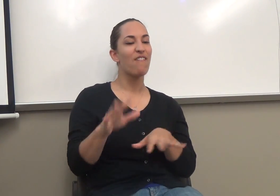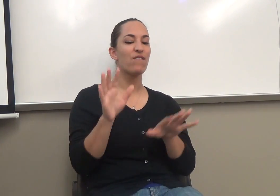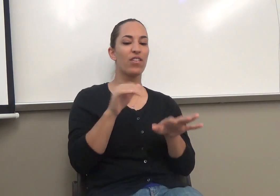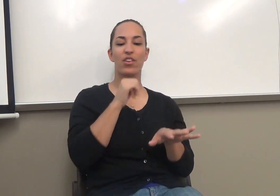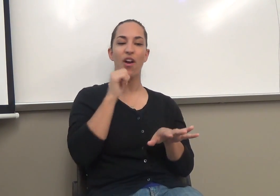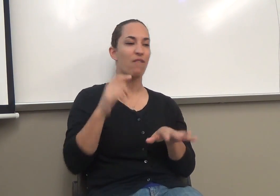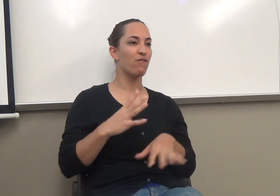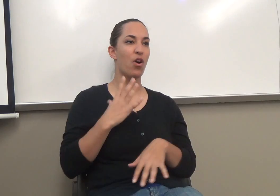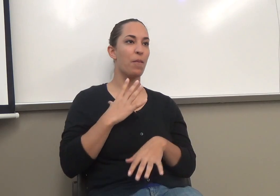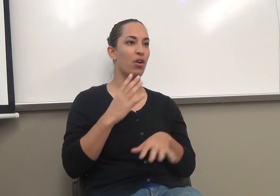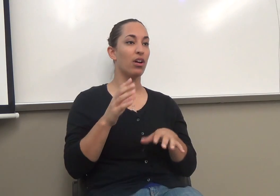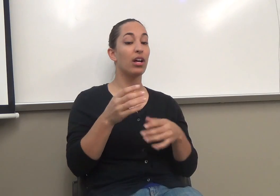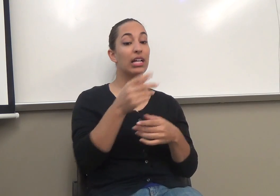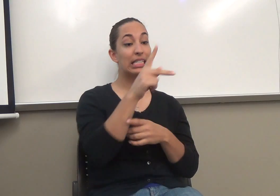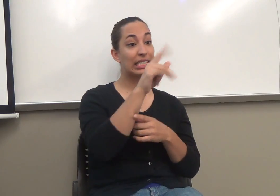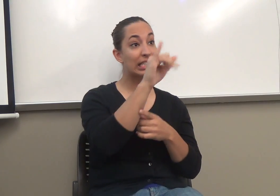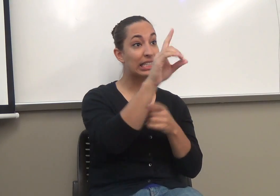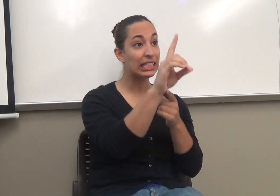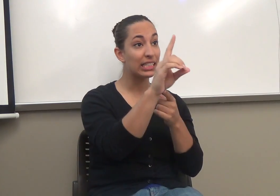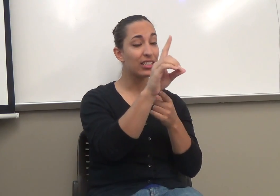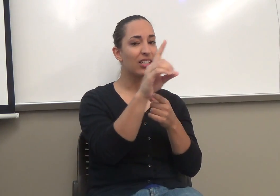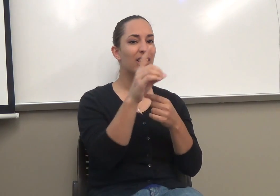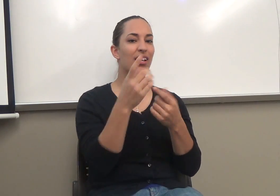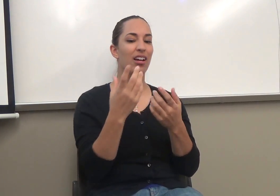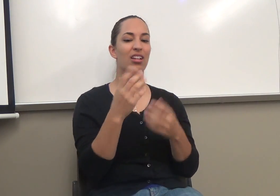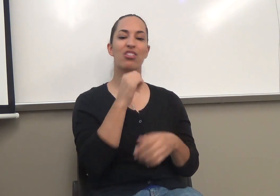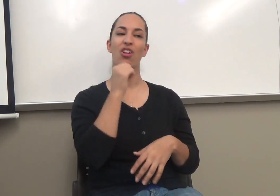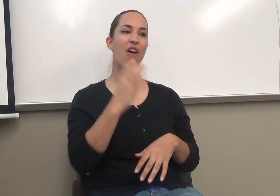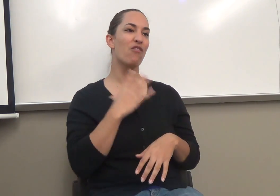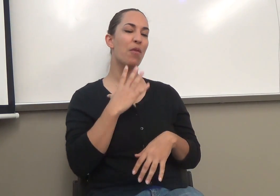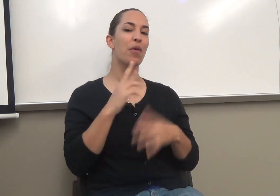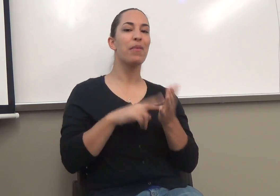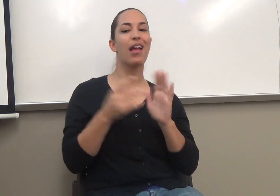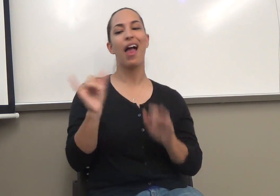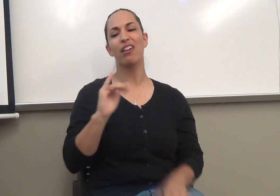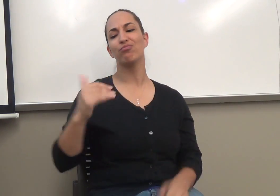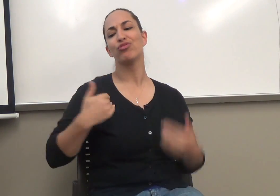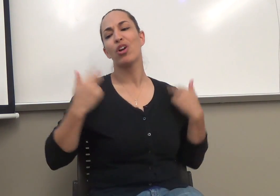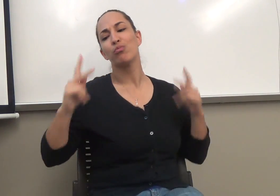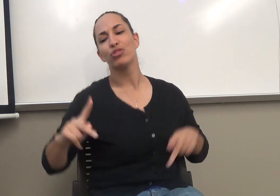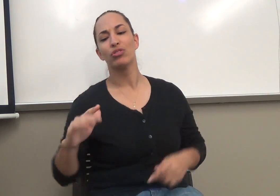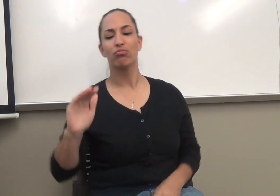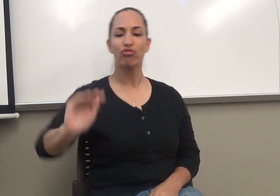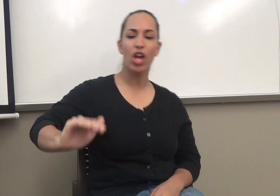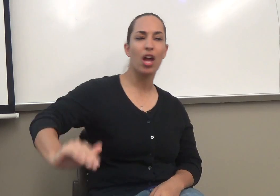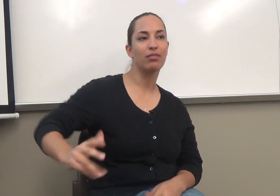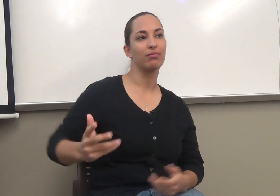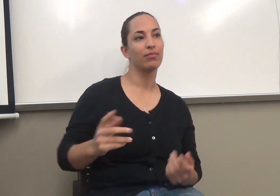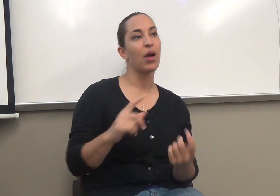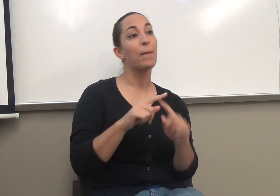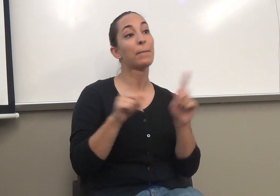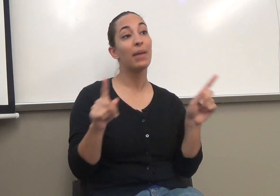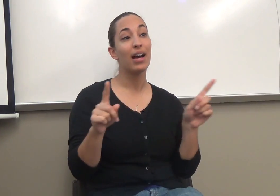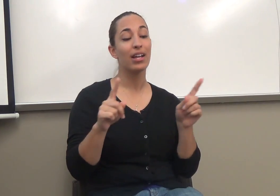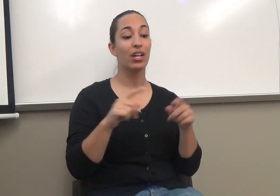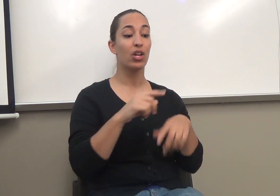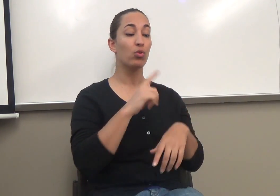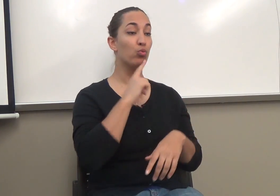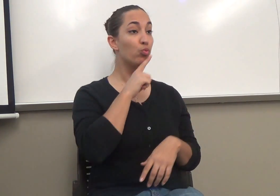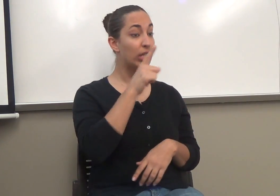A kid is a baby goat. Yes. So again, you know, you're thinking, my God, I've been using that word all my